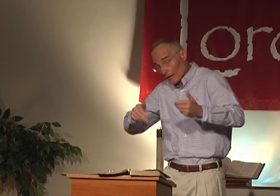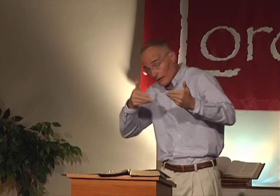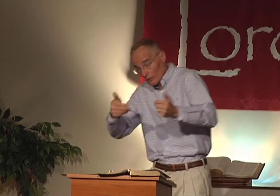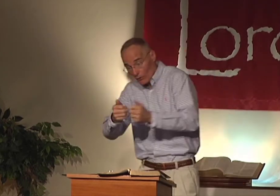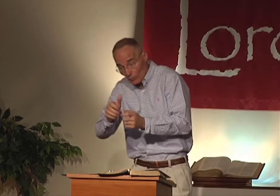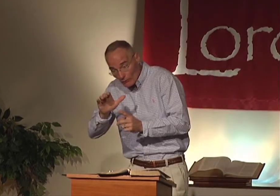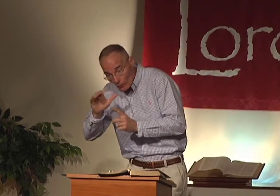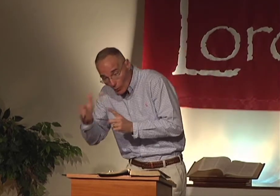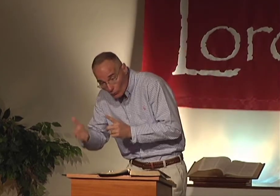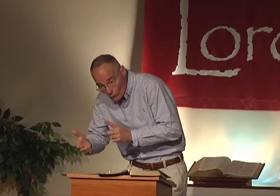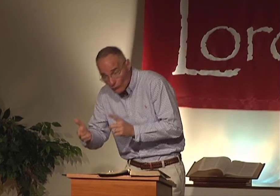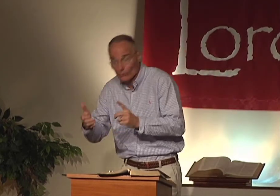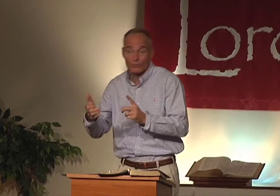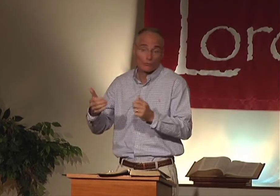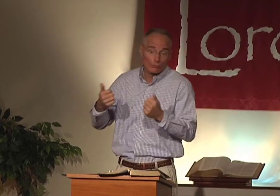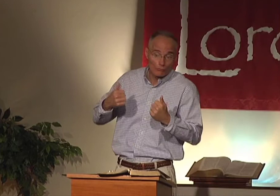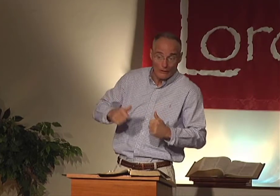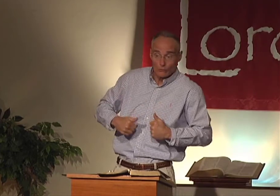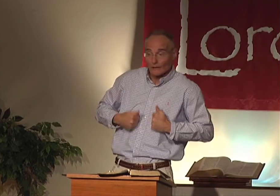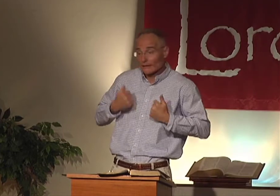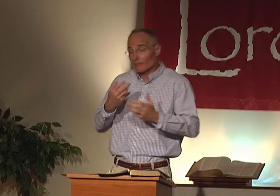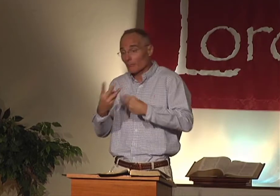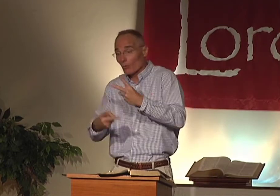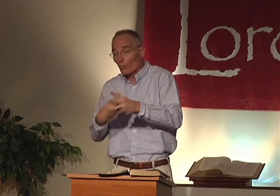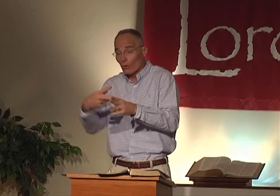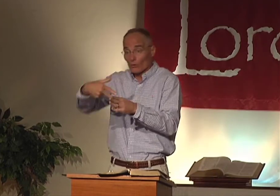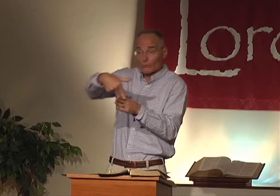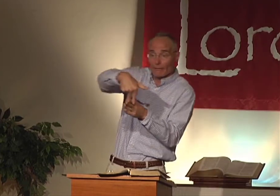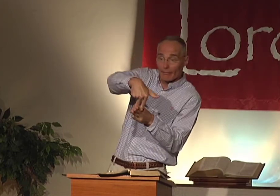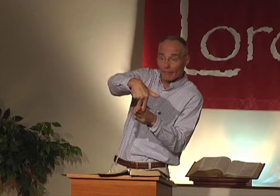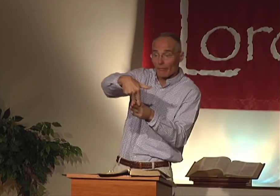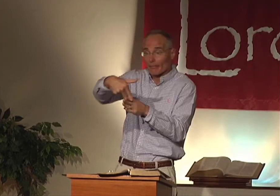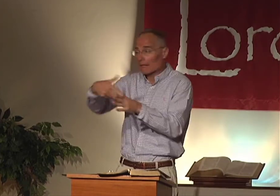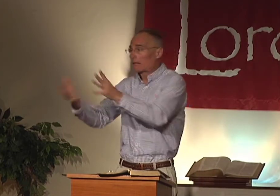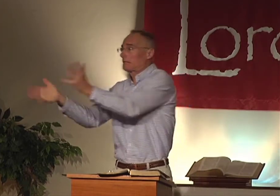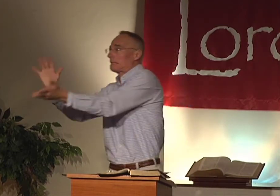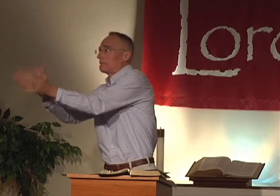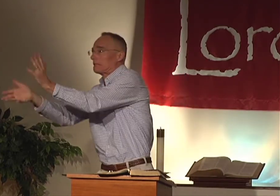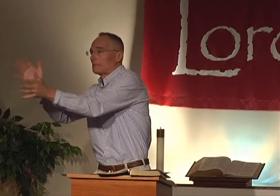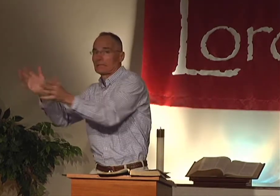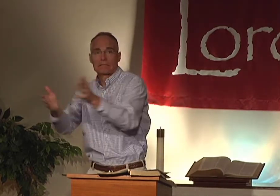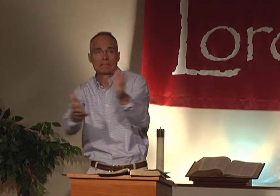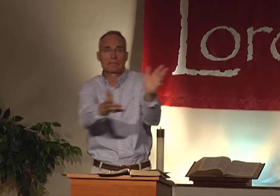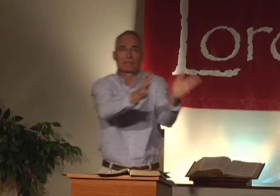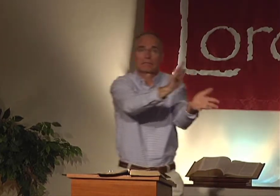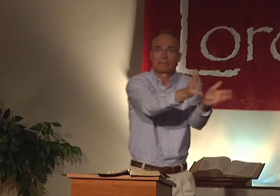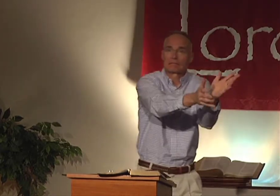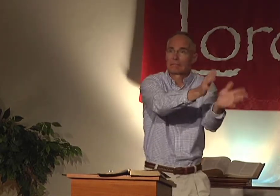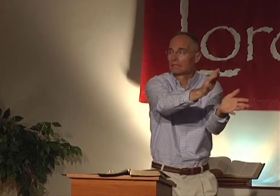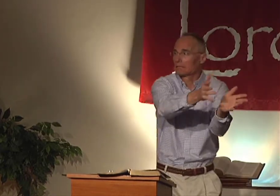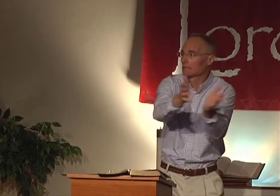you and I can try to go along with culture. We can try to live in both worlds, a little in this, a little in that.